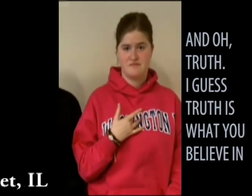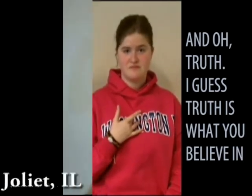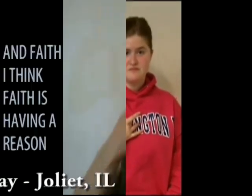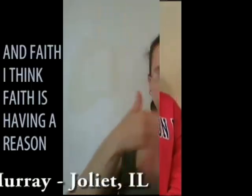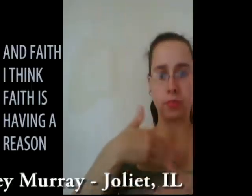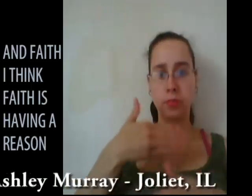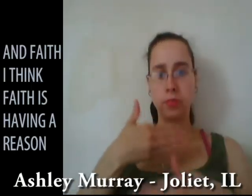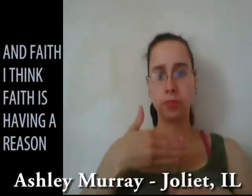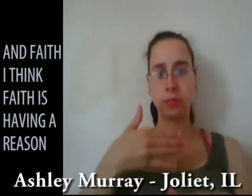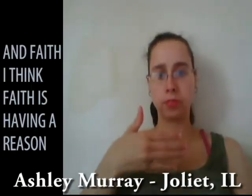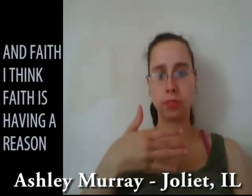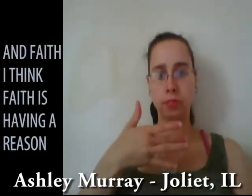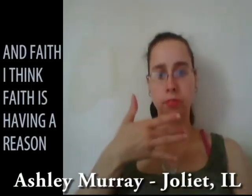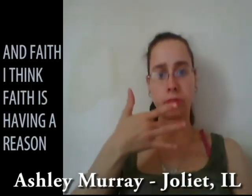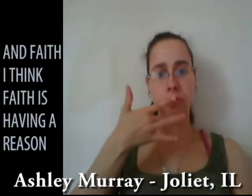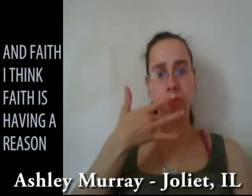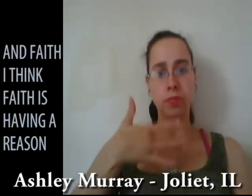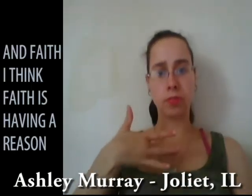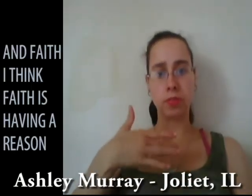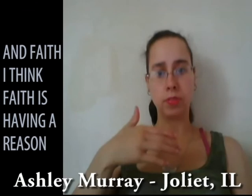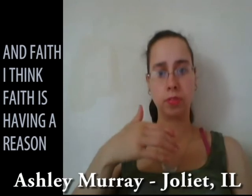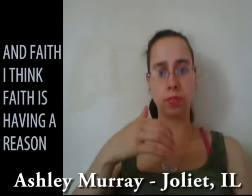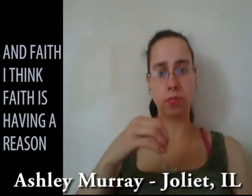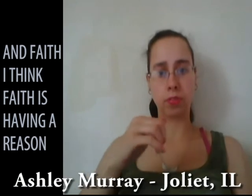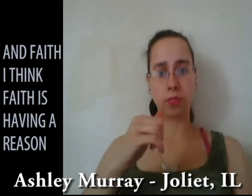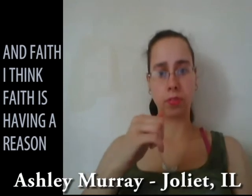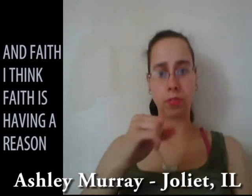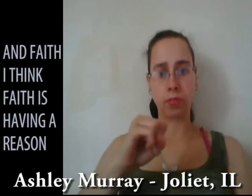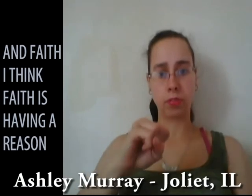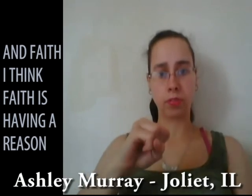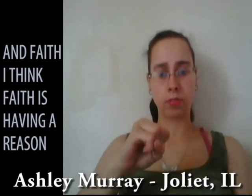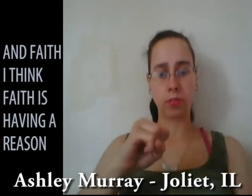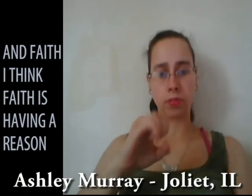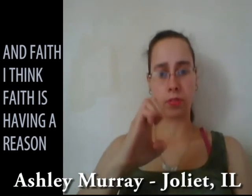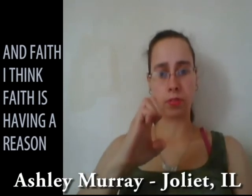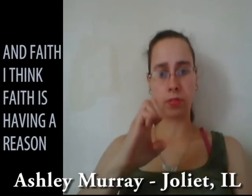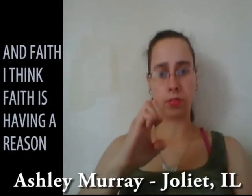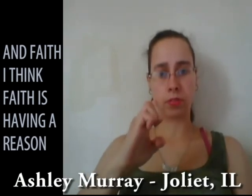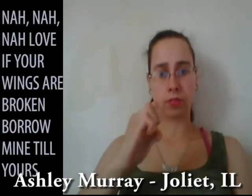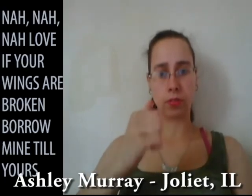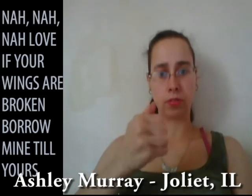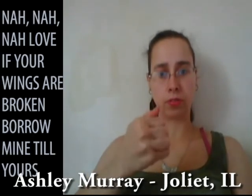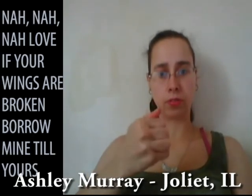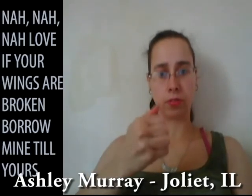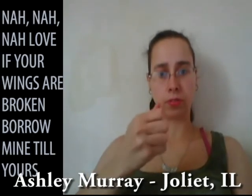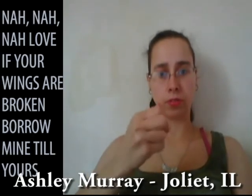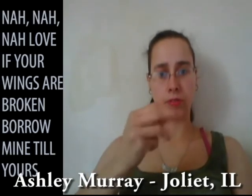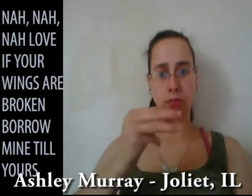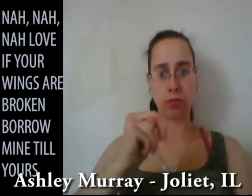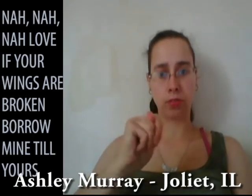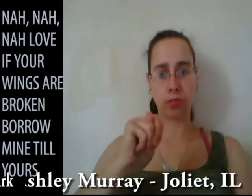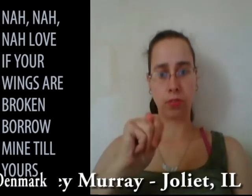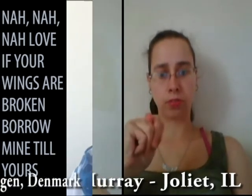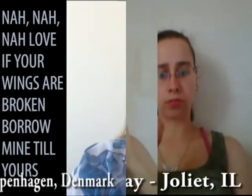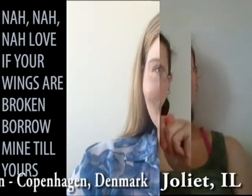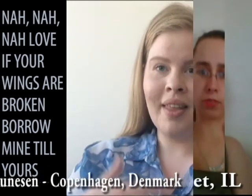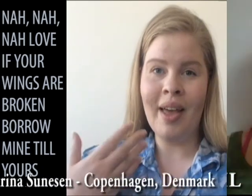And faith, I think faith is heaven reason And I'm not my love, if your wings are